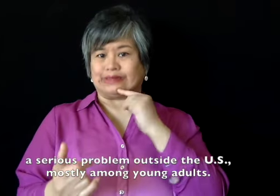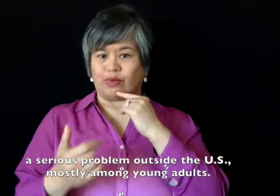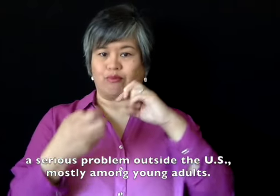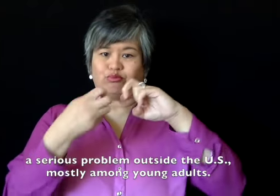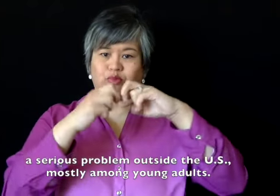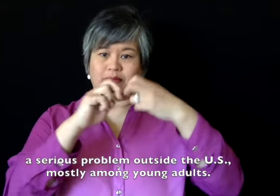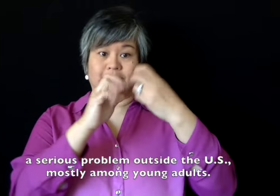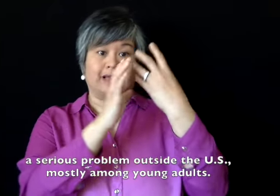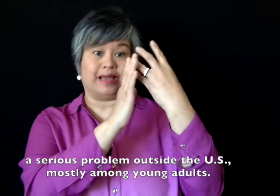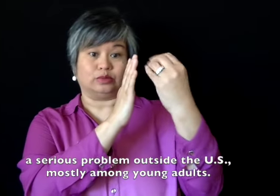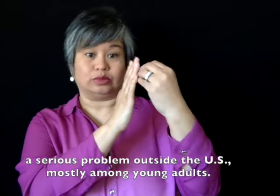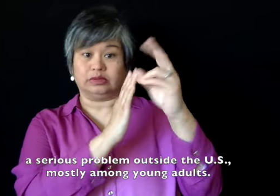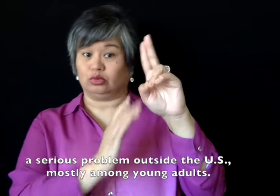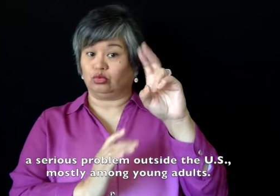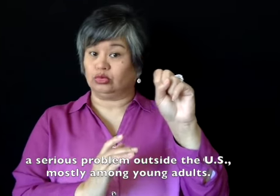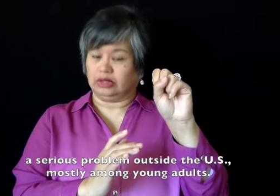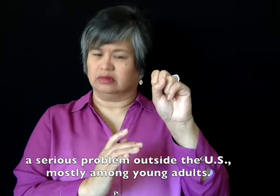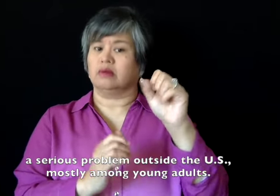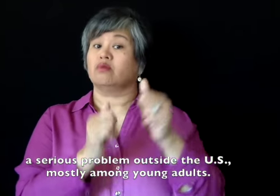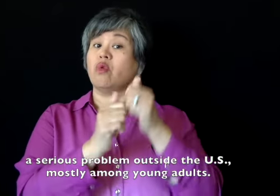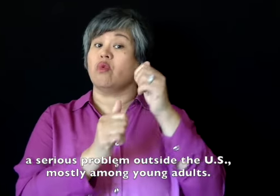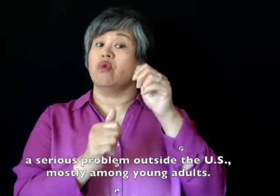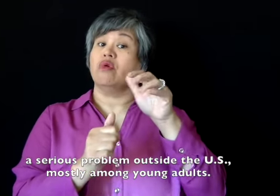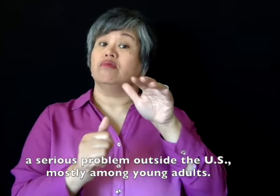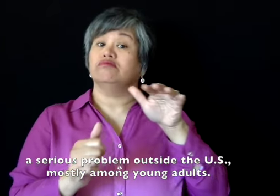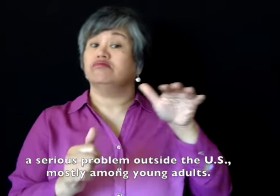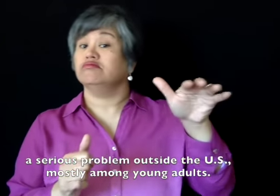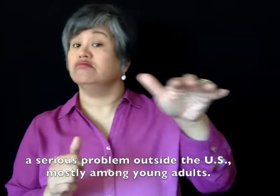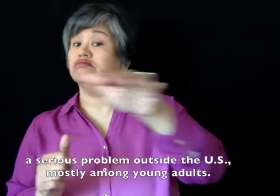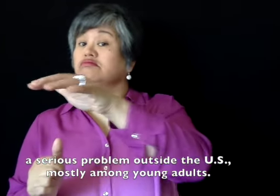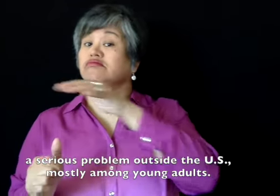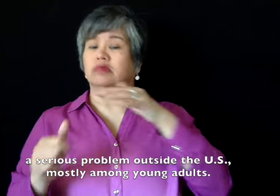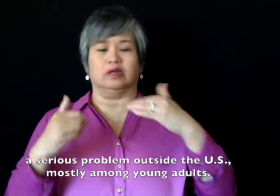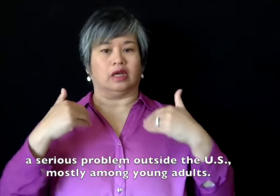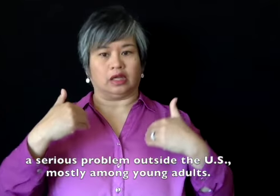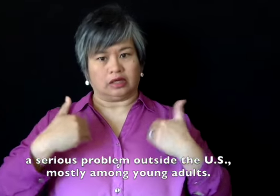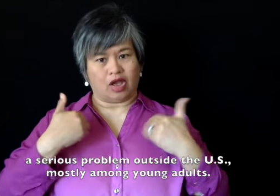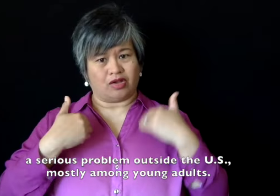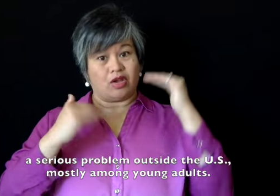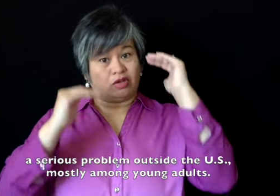a serious problem outside the U.S., mostly among young adults.